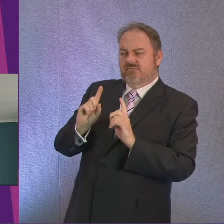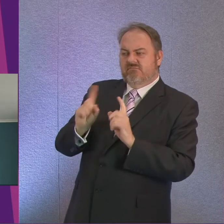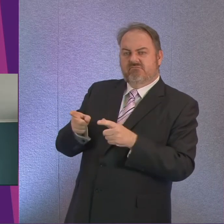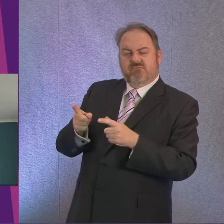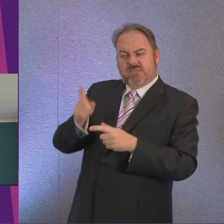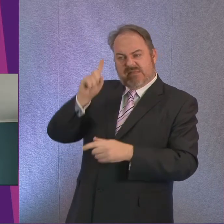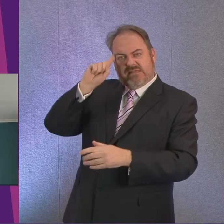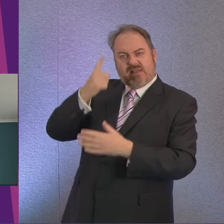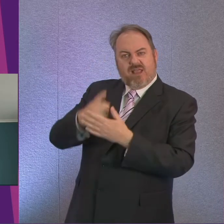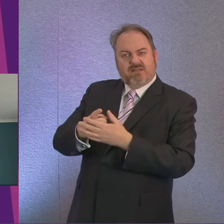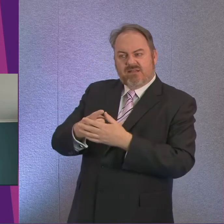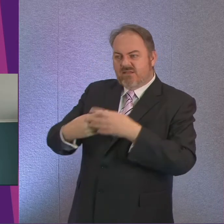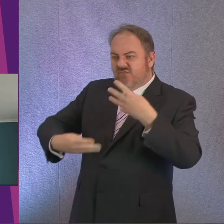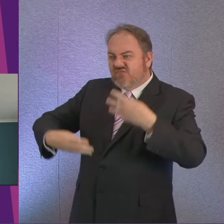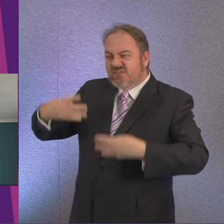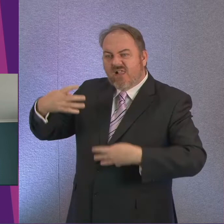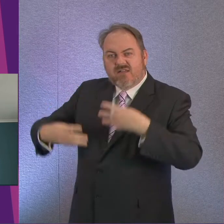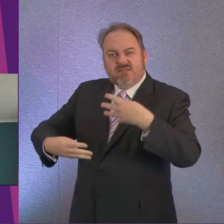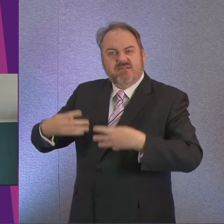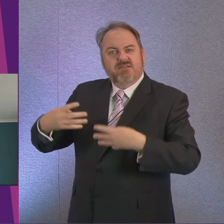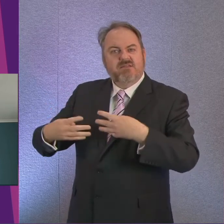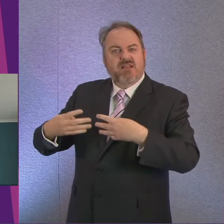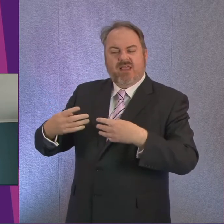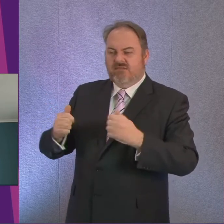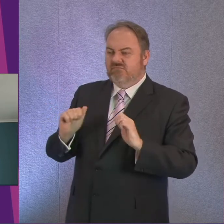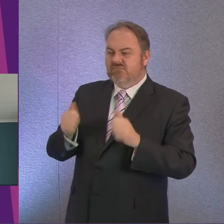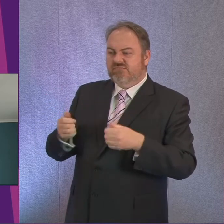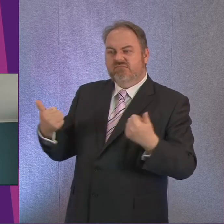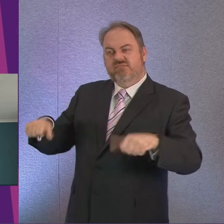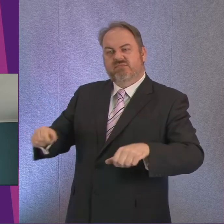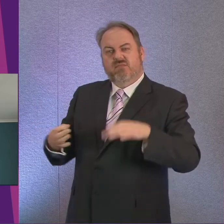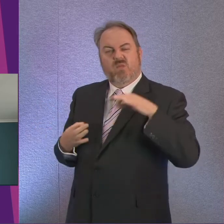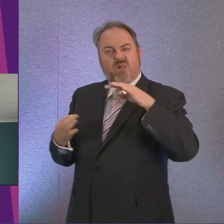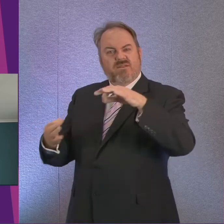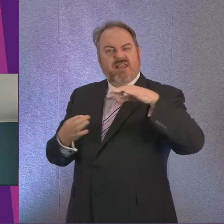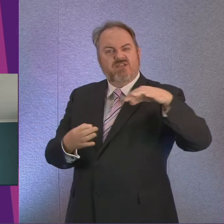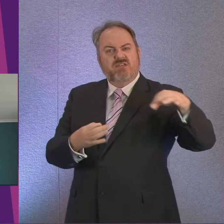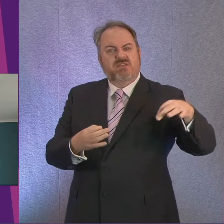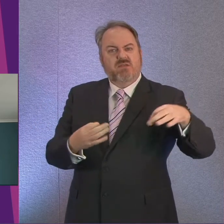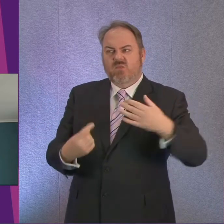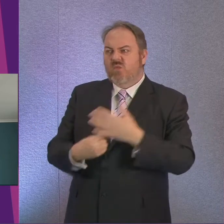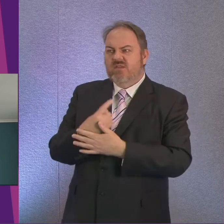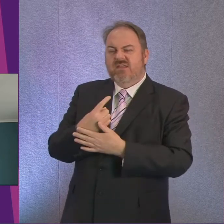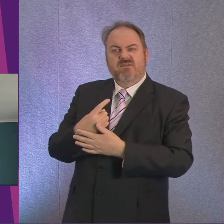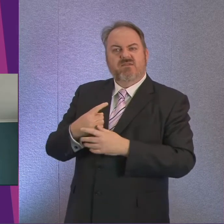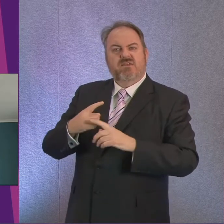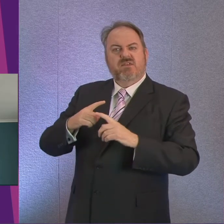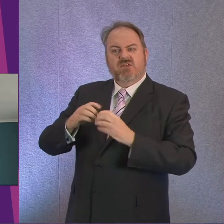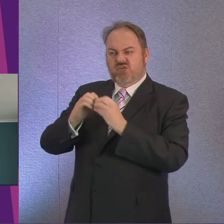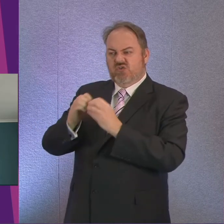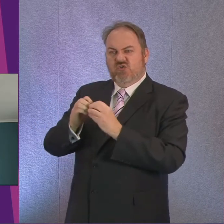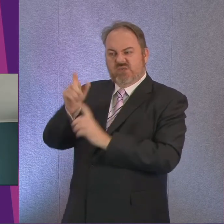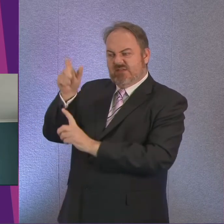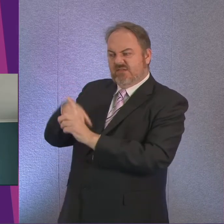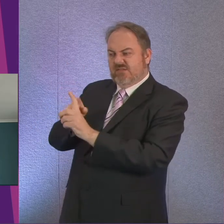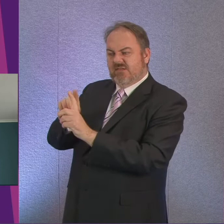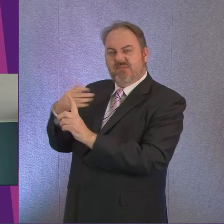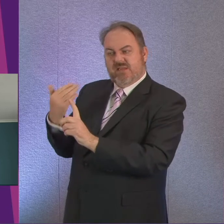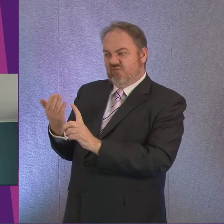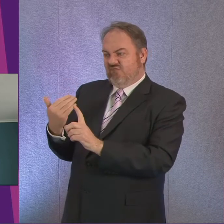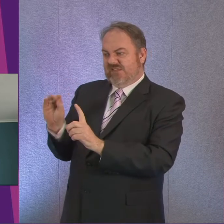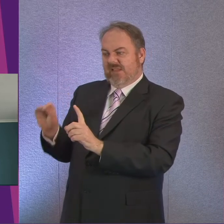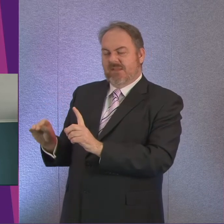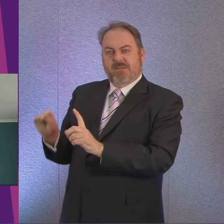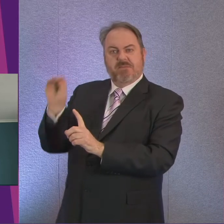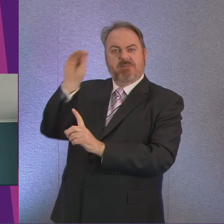will the system deal with situations where pupils and teachers have changed schools recently, in terms of teachers not